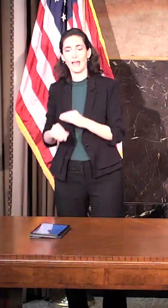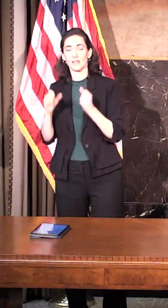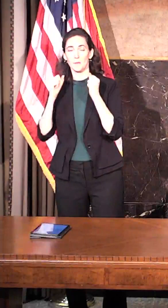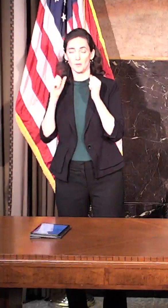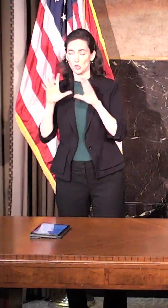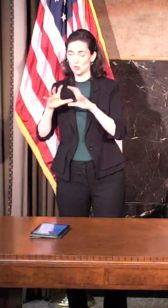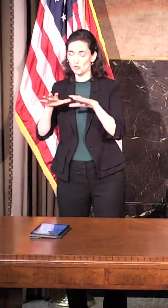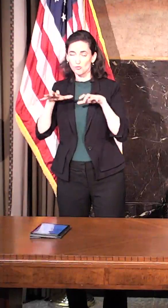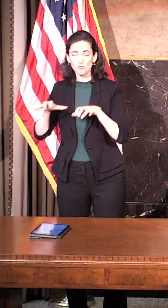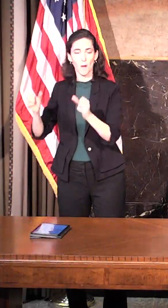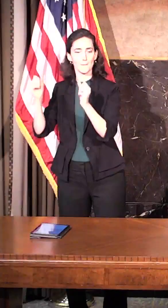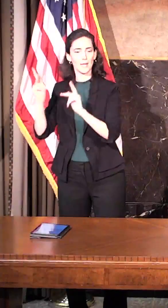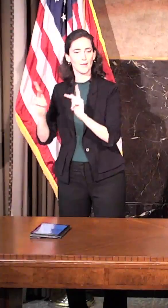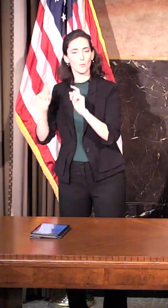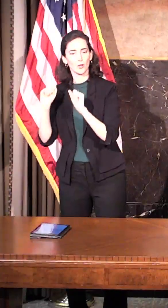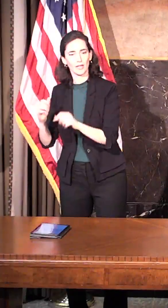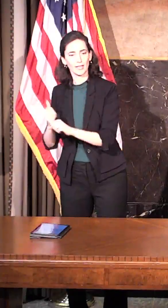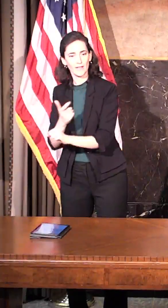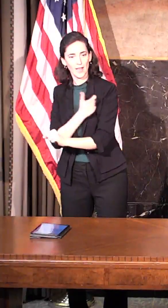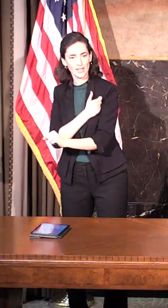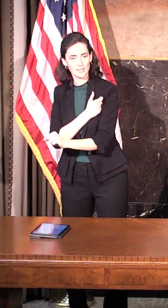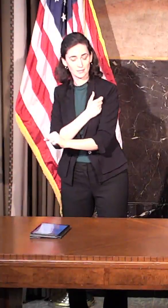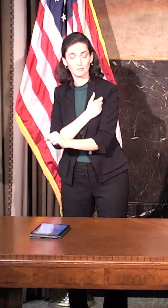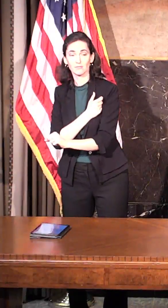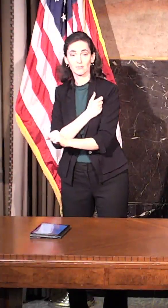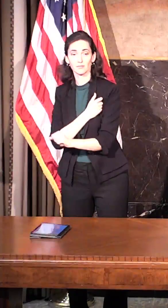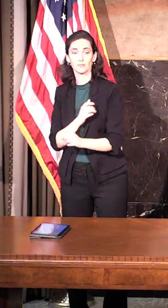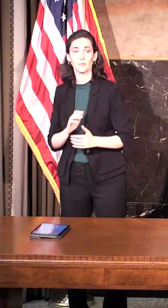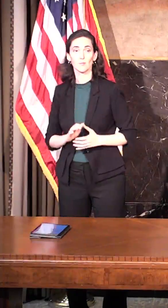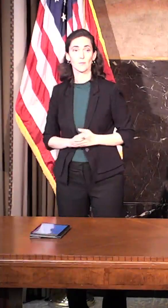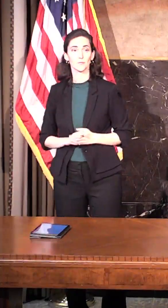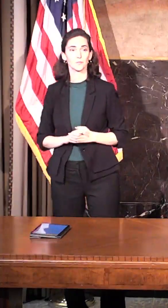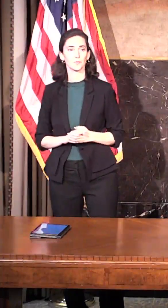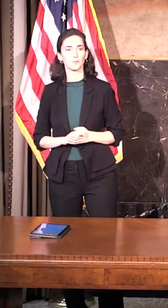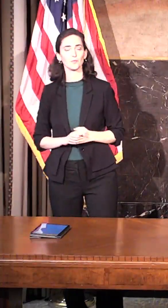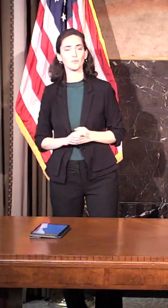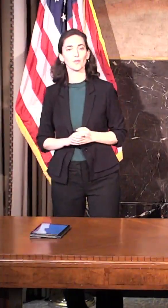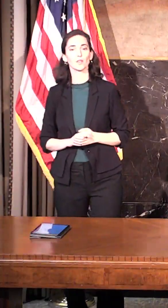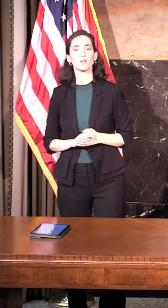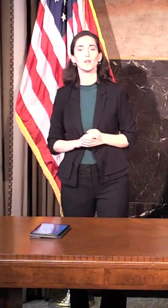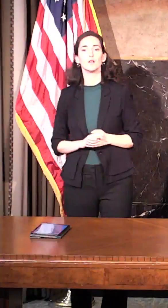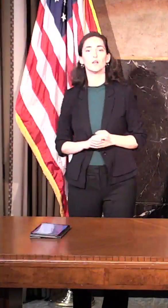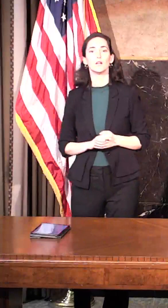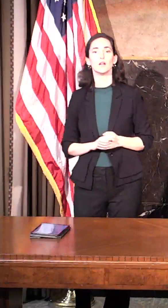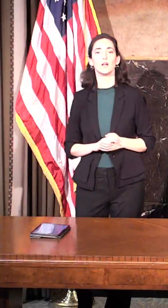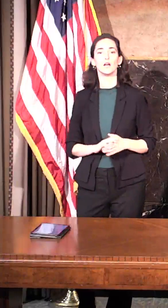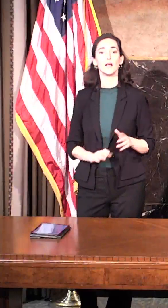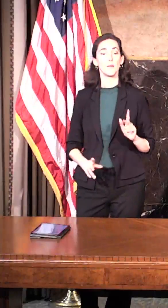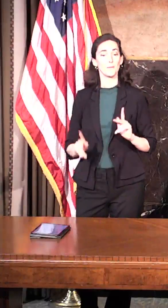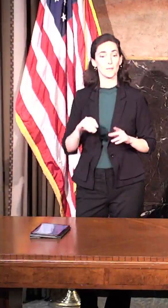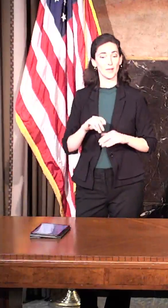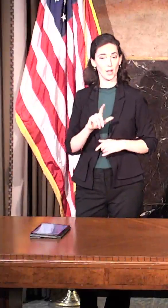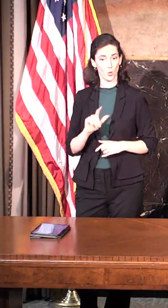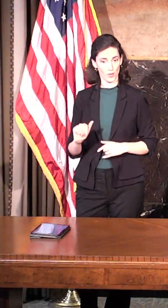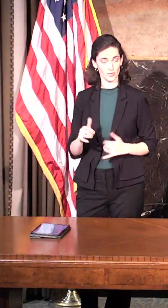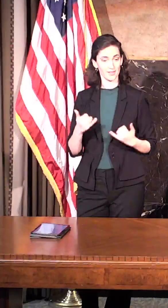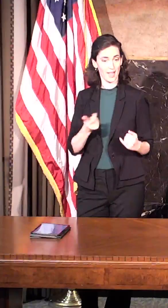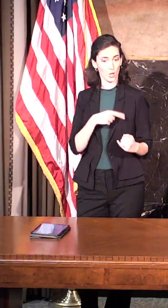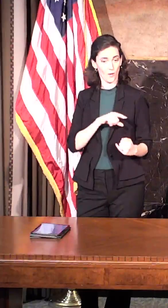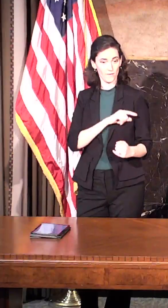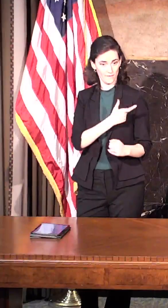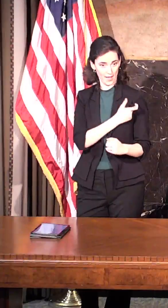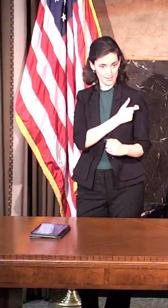individuals. If you look at the total number of Louisianans who are currently eligible for